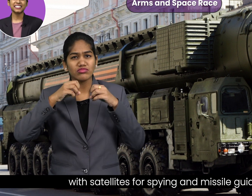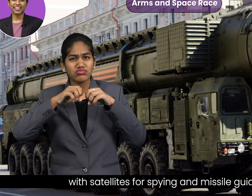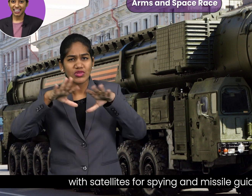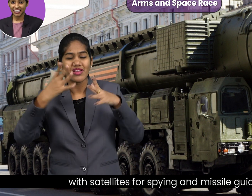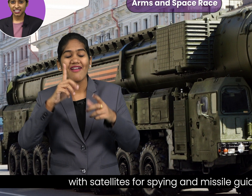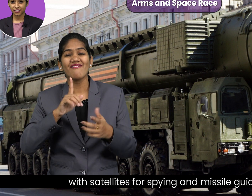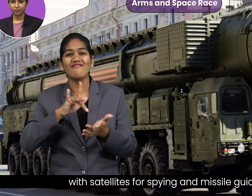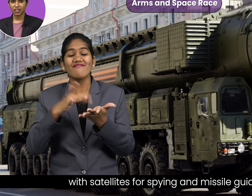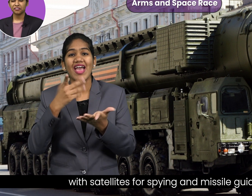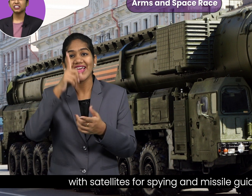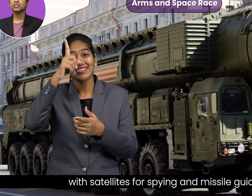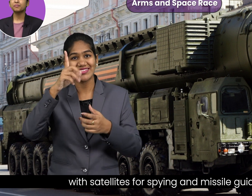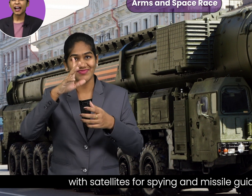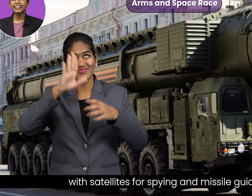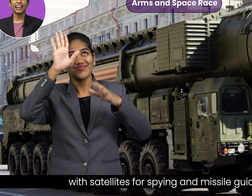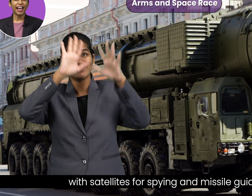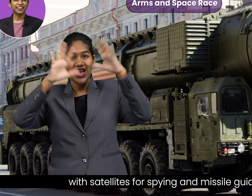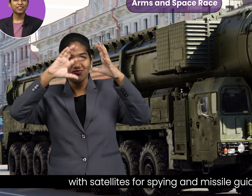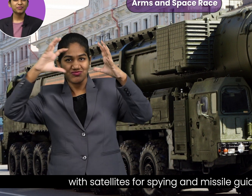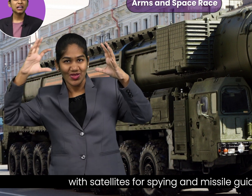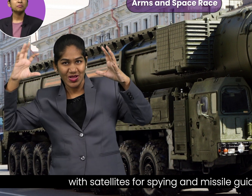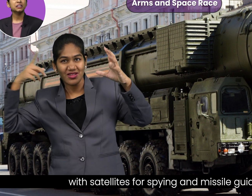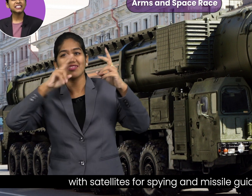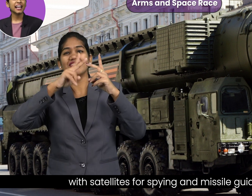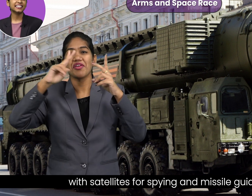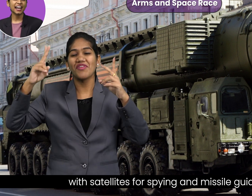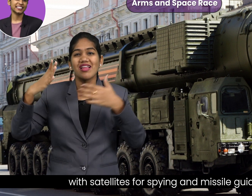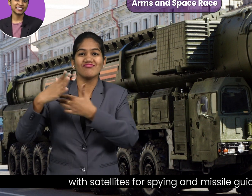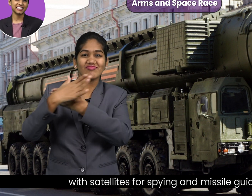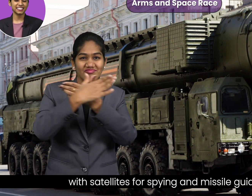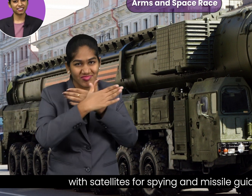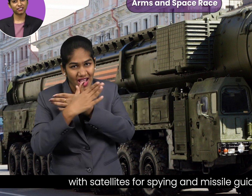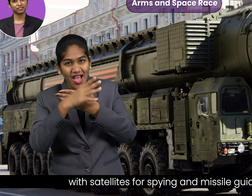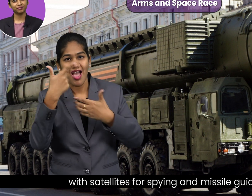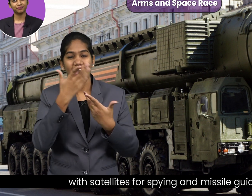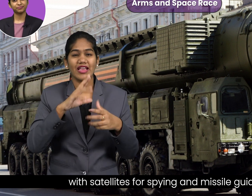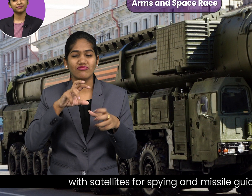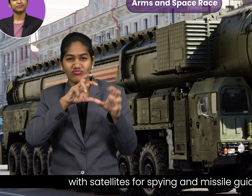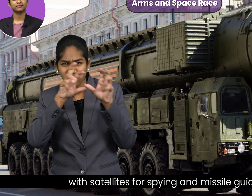with satellites for spying and missile guidance.